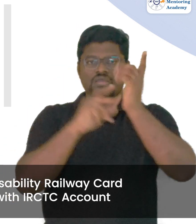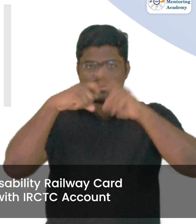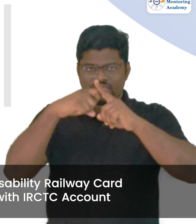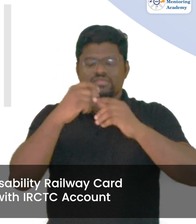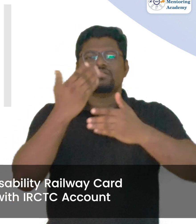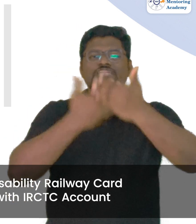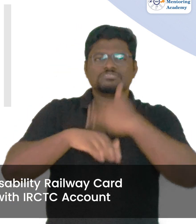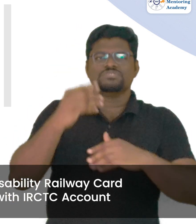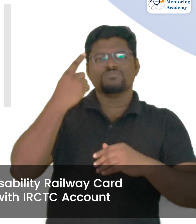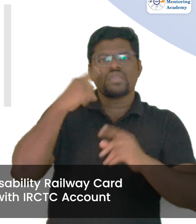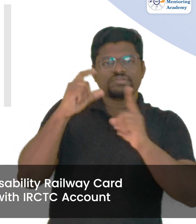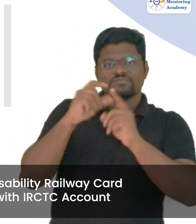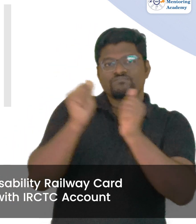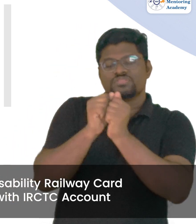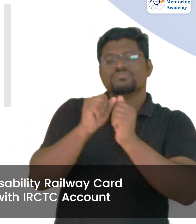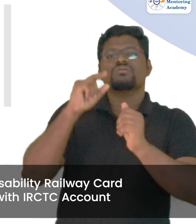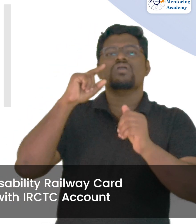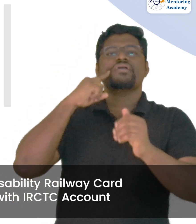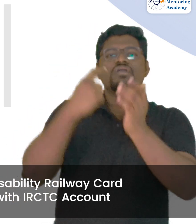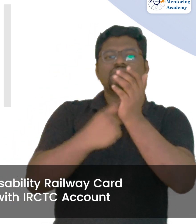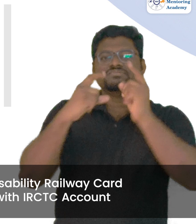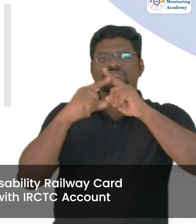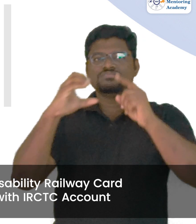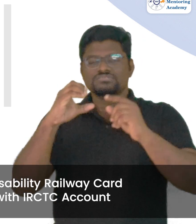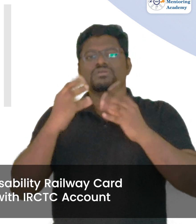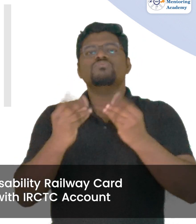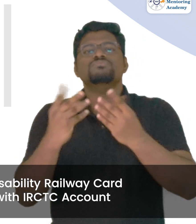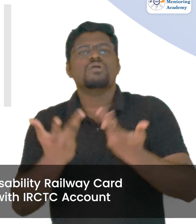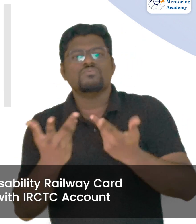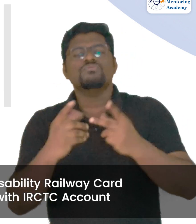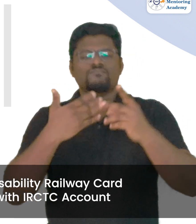How to link Disability ID with IRCTC account.